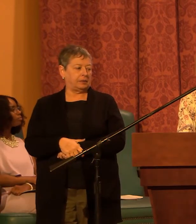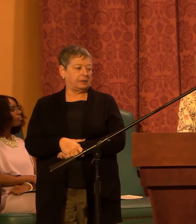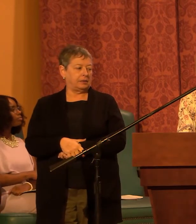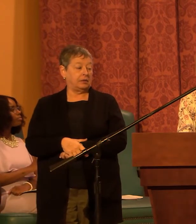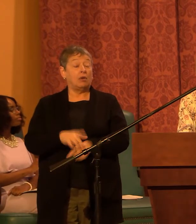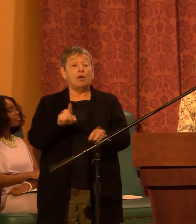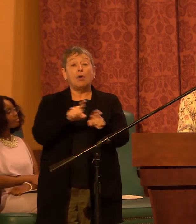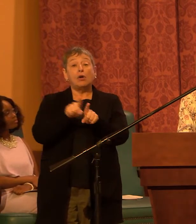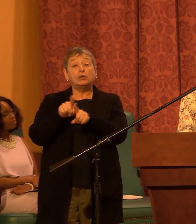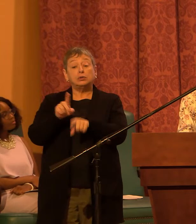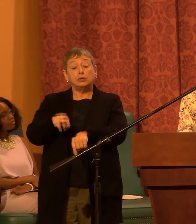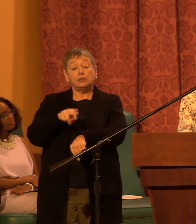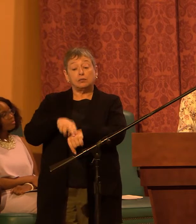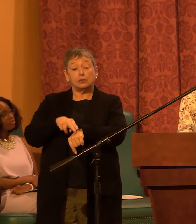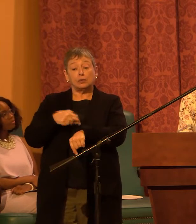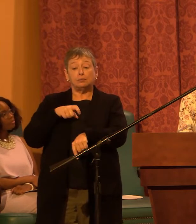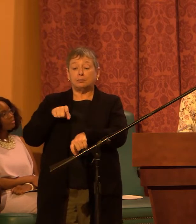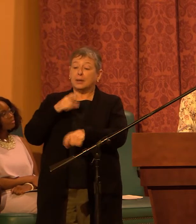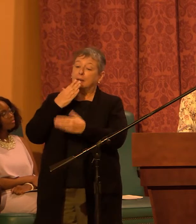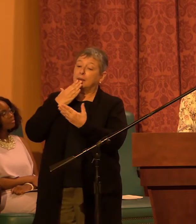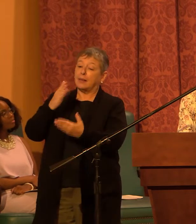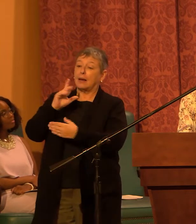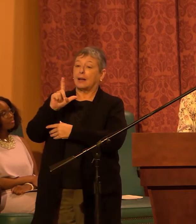In addition, of course, I have to thank